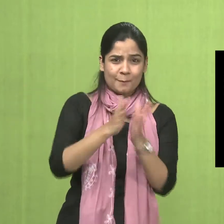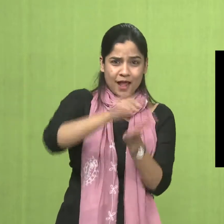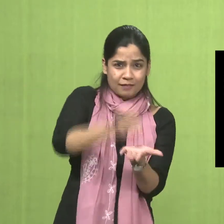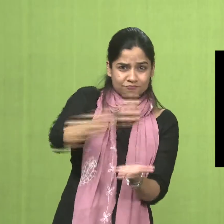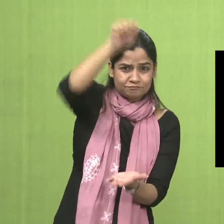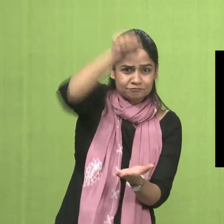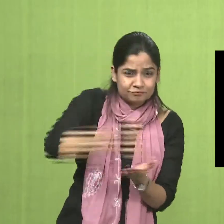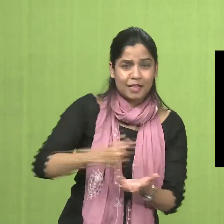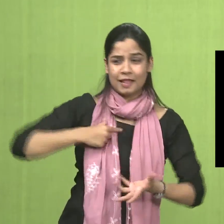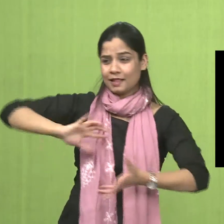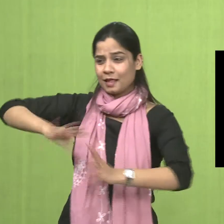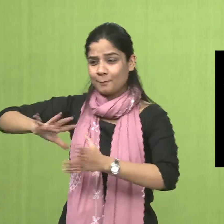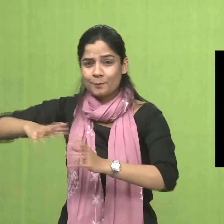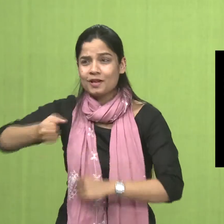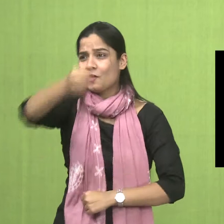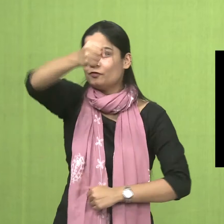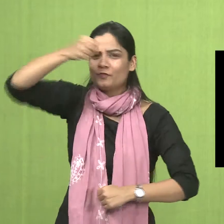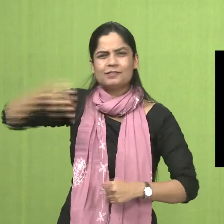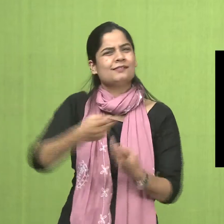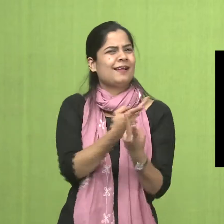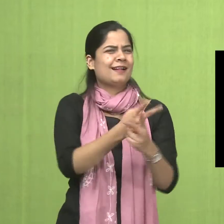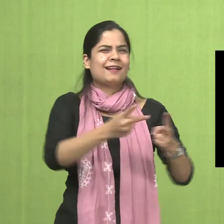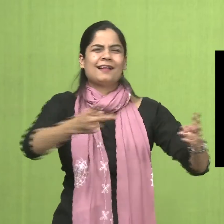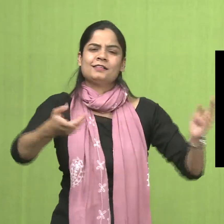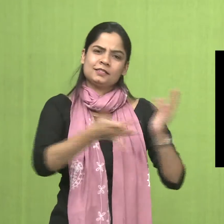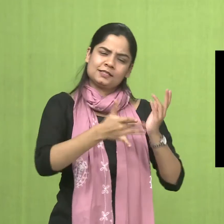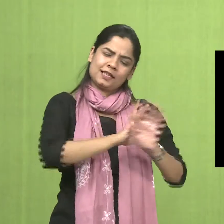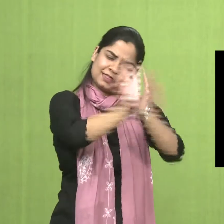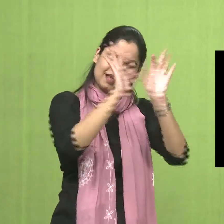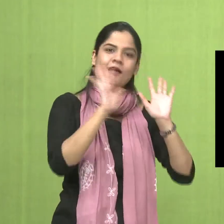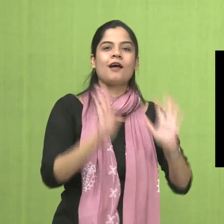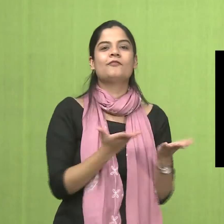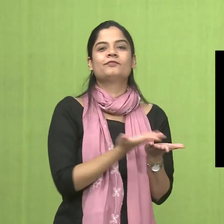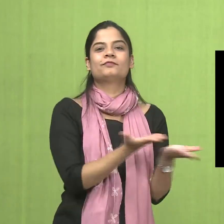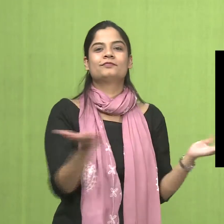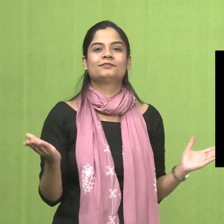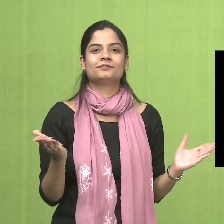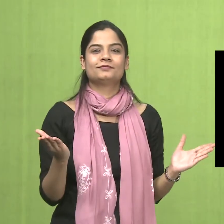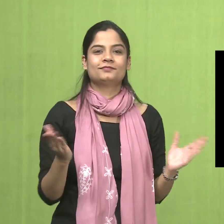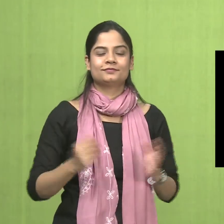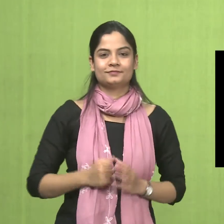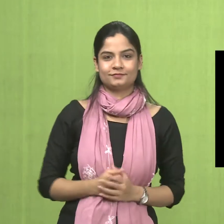Be it choppers, juicers, fridge, etc. All these things help us